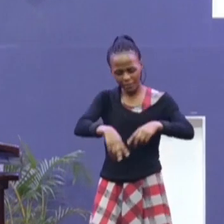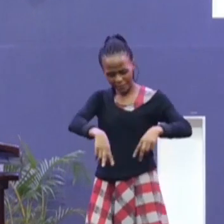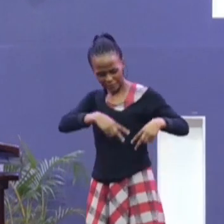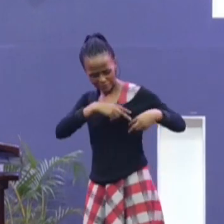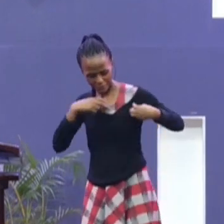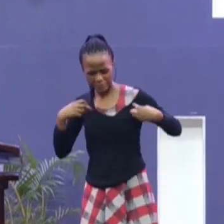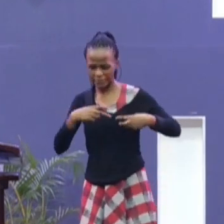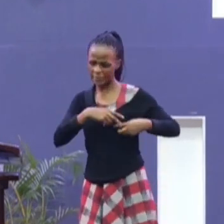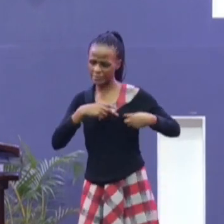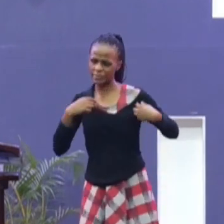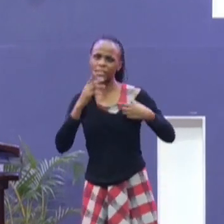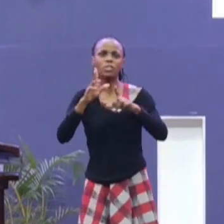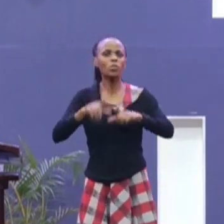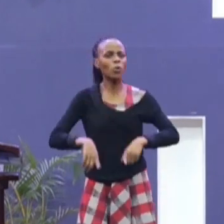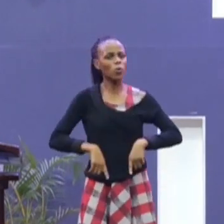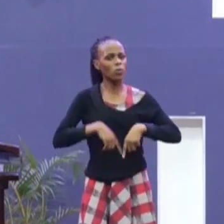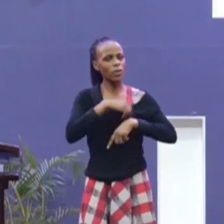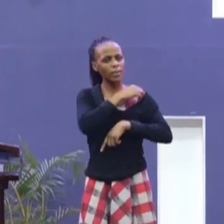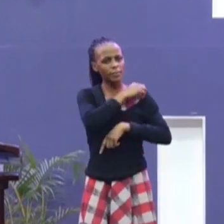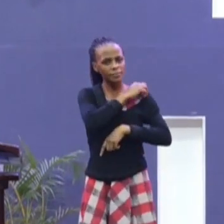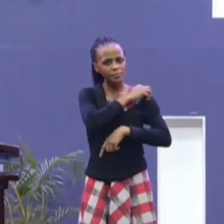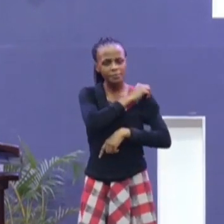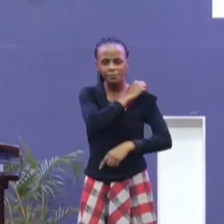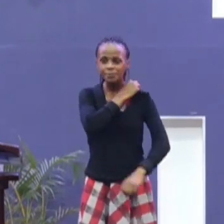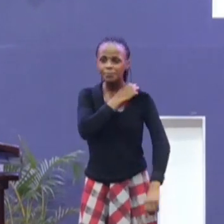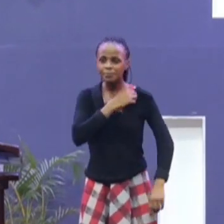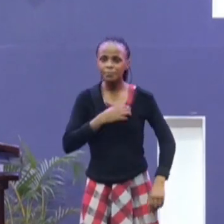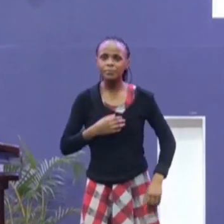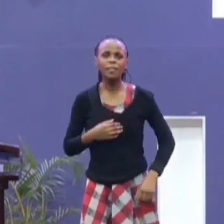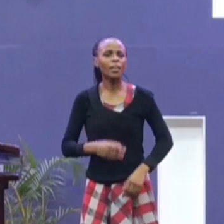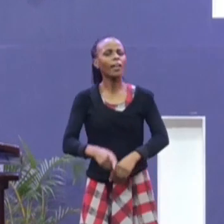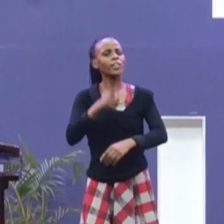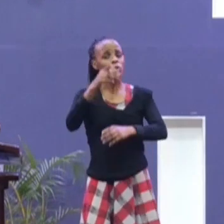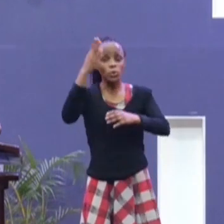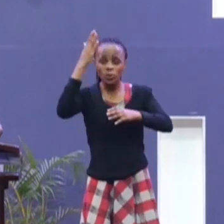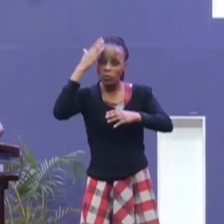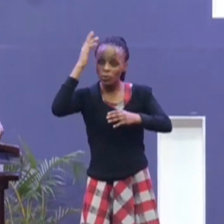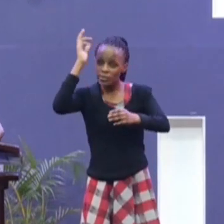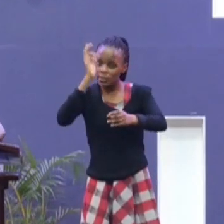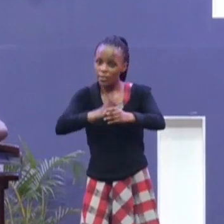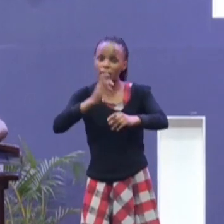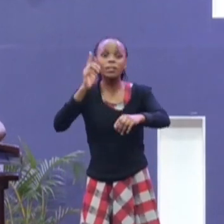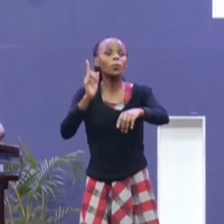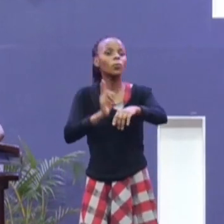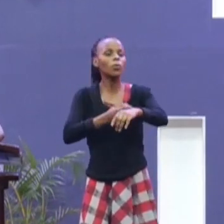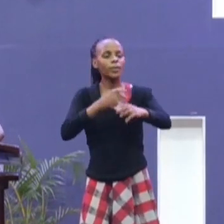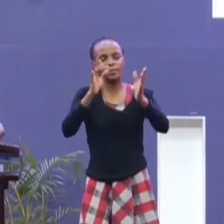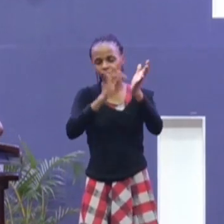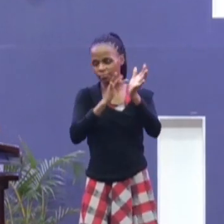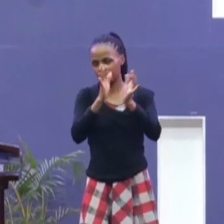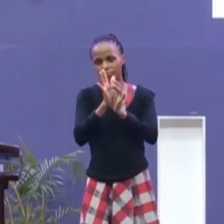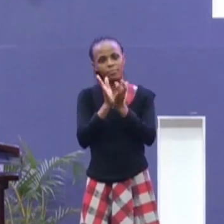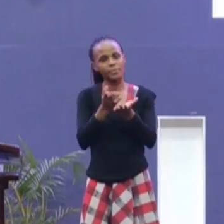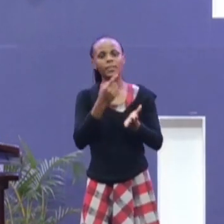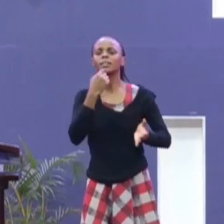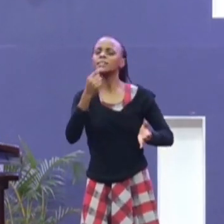Era bw'otuula wansi ne wekenneenya obulamu bwo. You know, it is very challenging when the Bible, when the Word of God